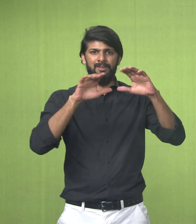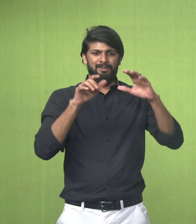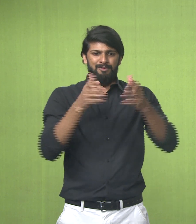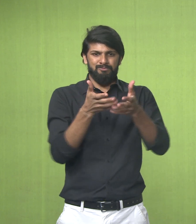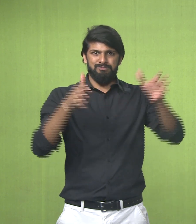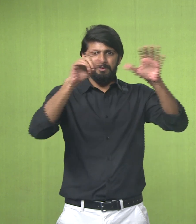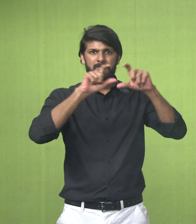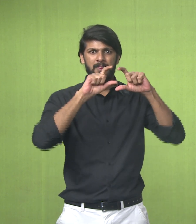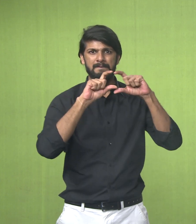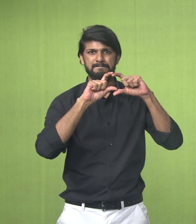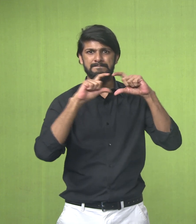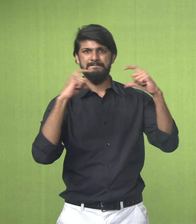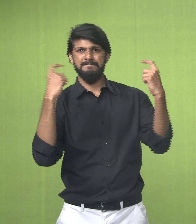Point number